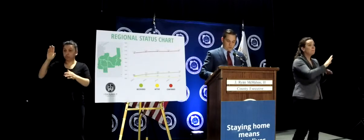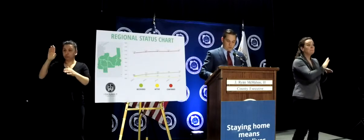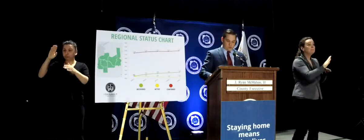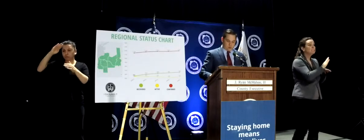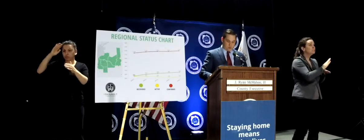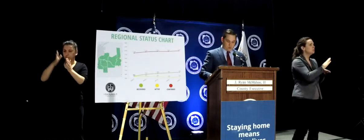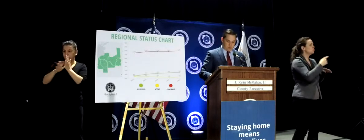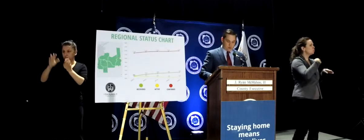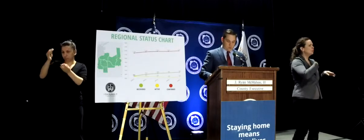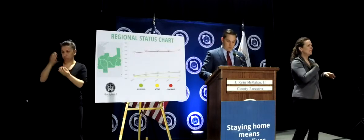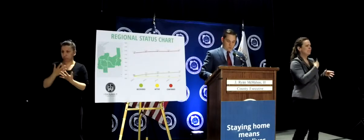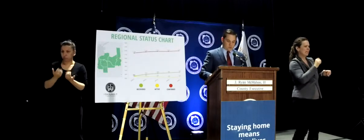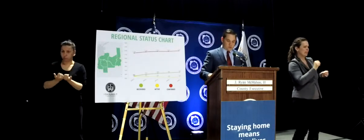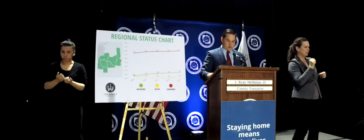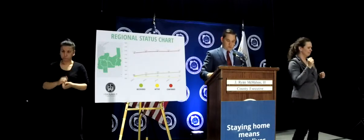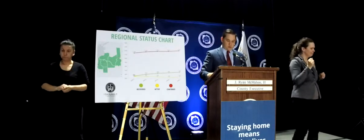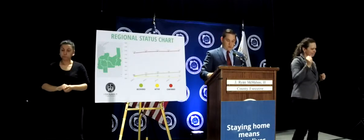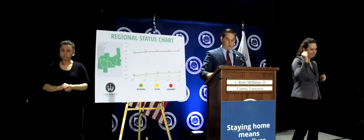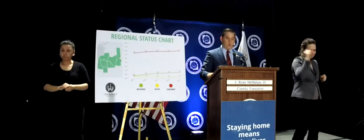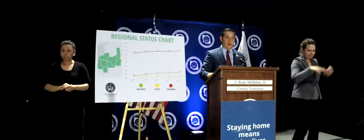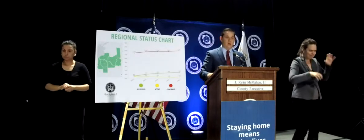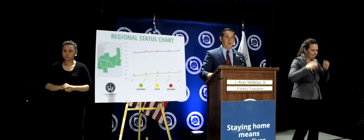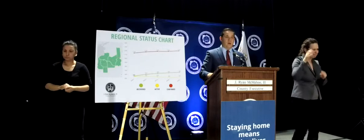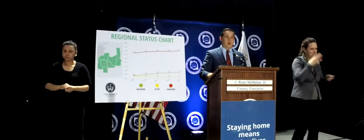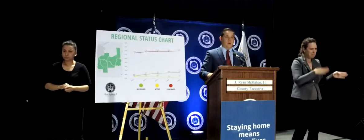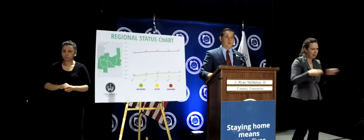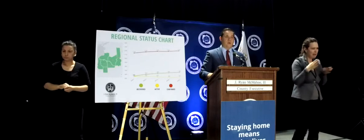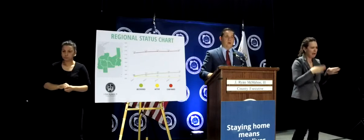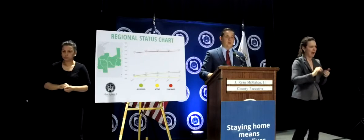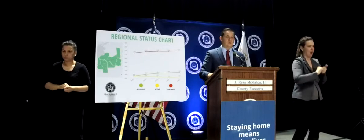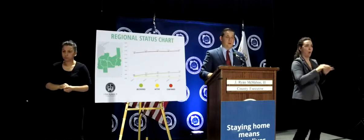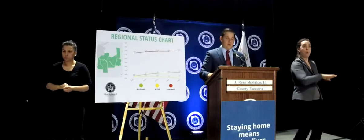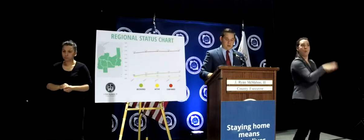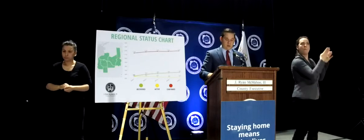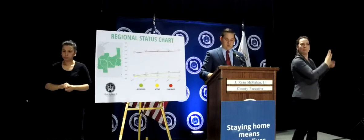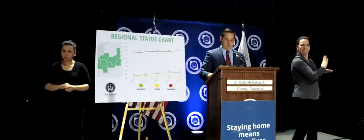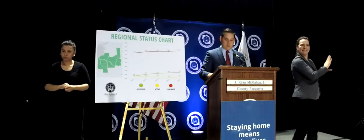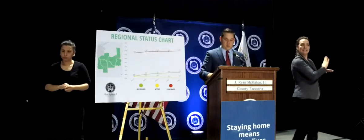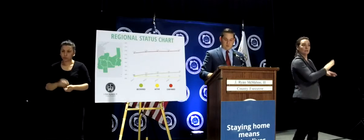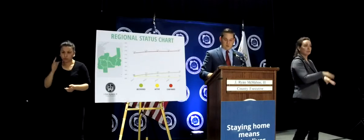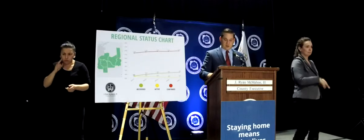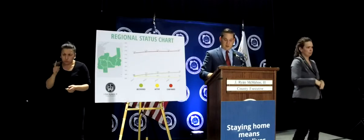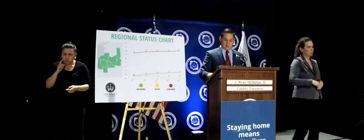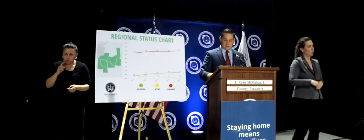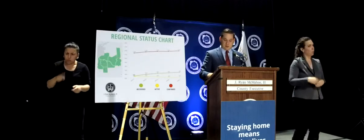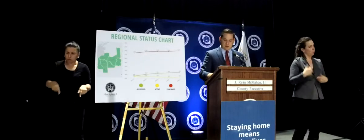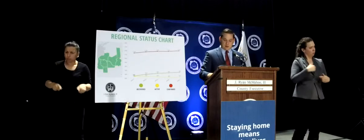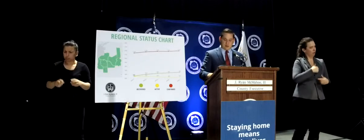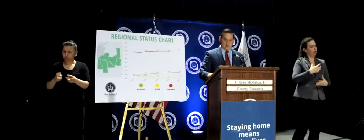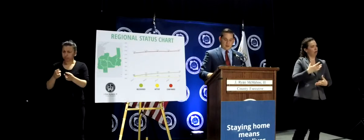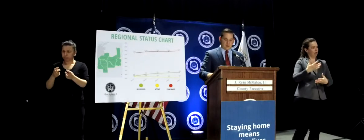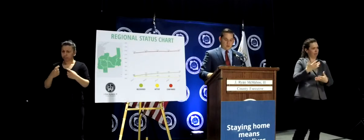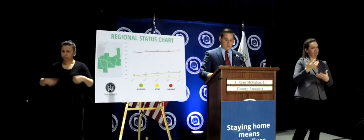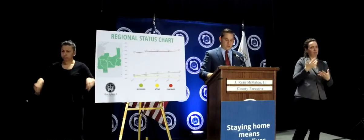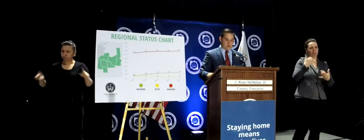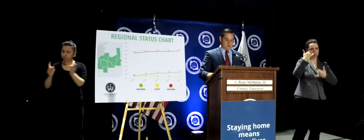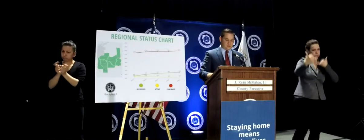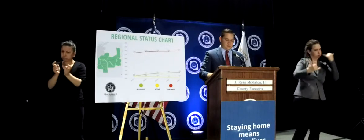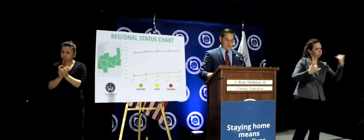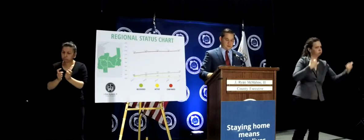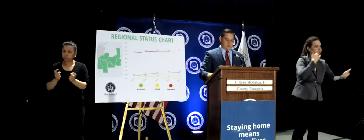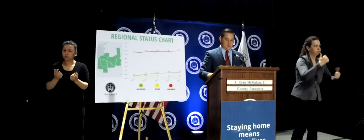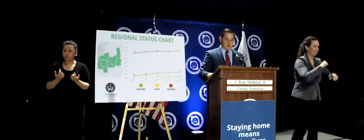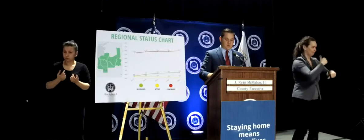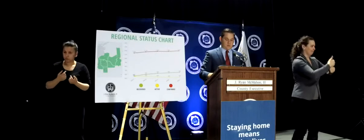large. So those calls are going well. We're very, very encouraged by the governor's comments today related